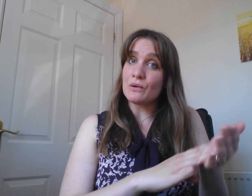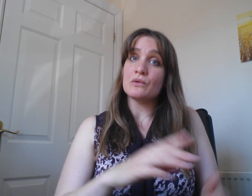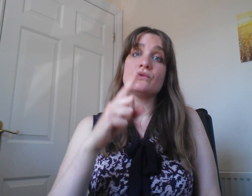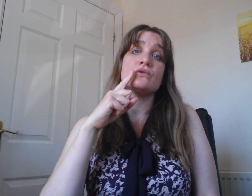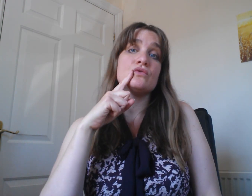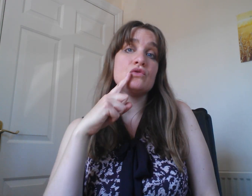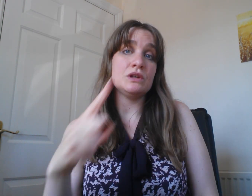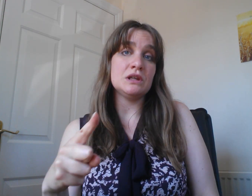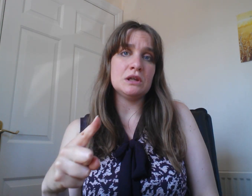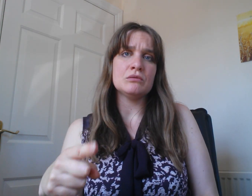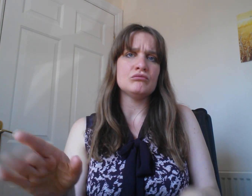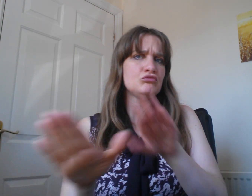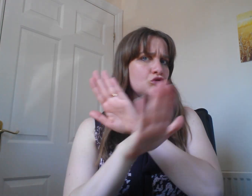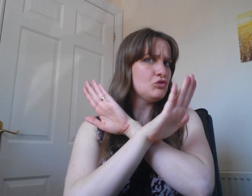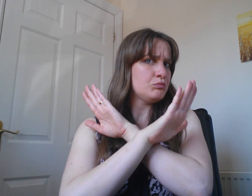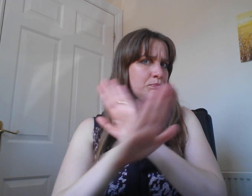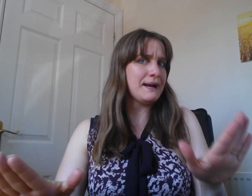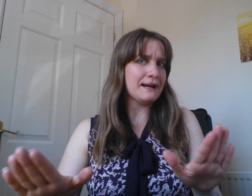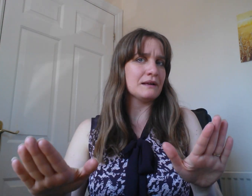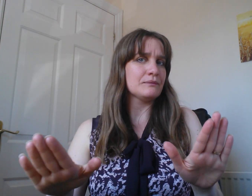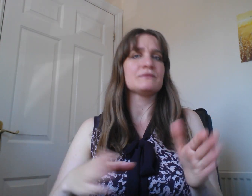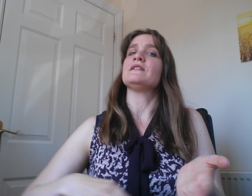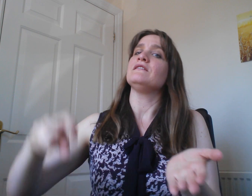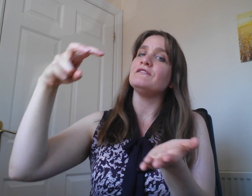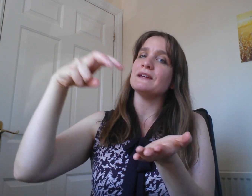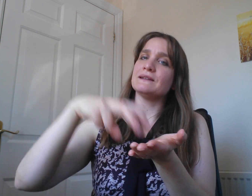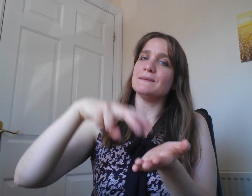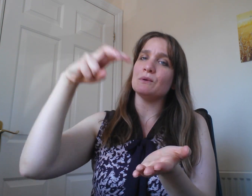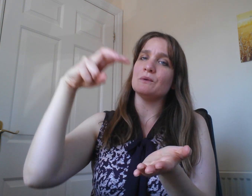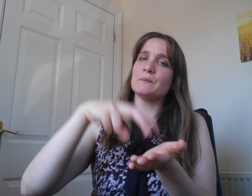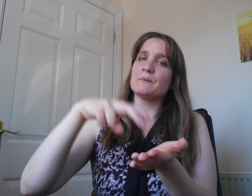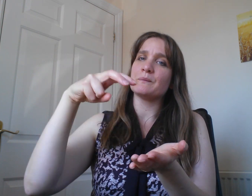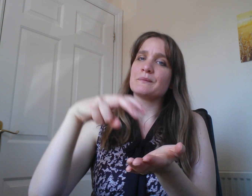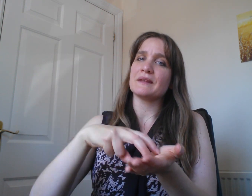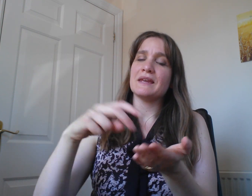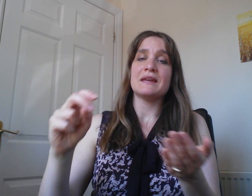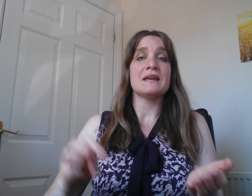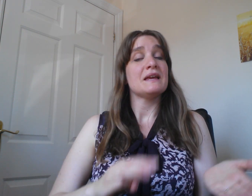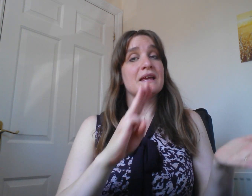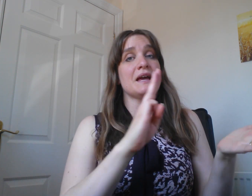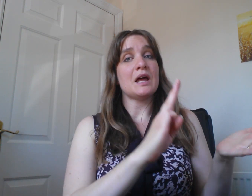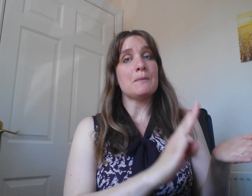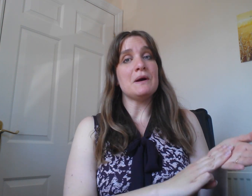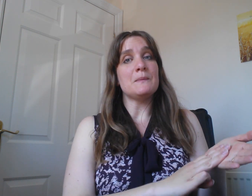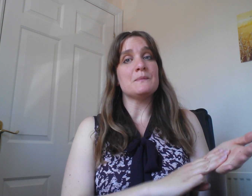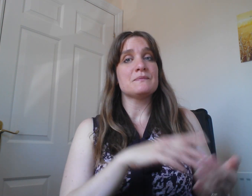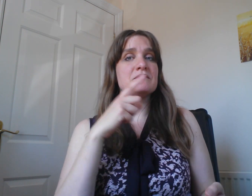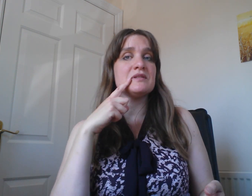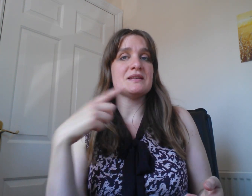Maman dit de ne pas faire des bonds. And mum